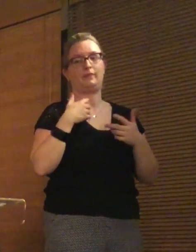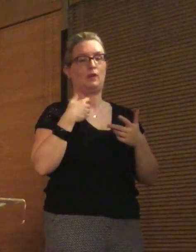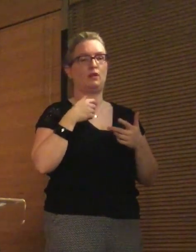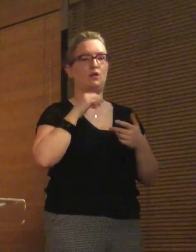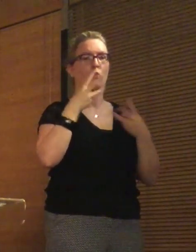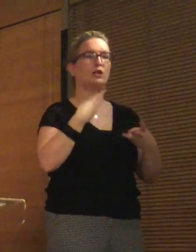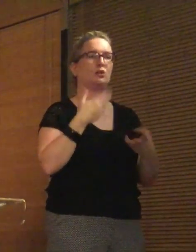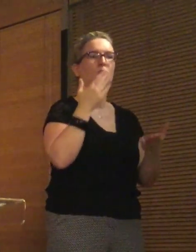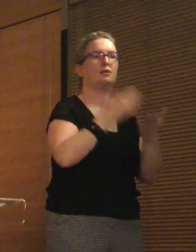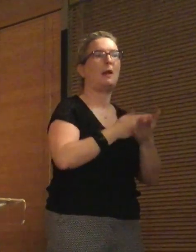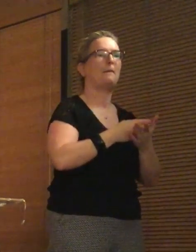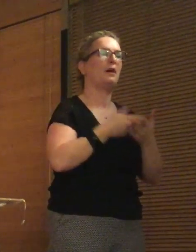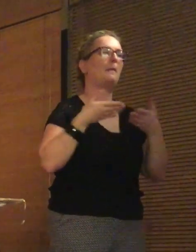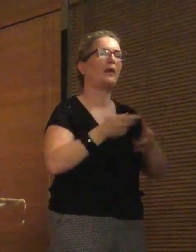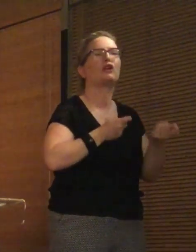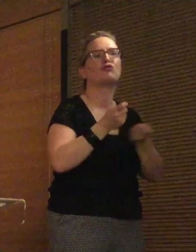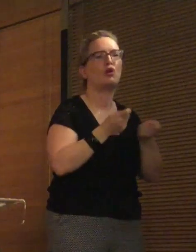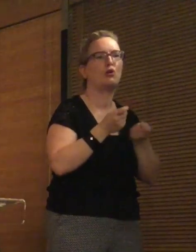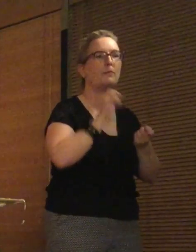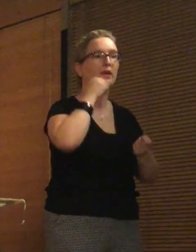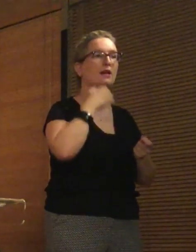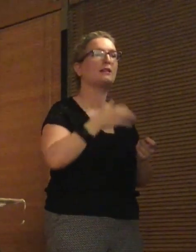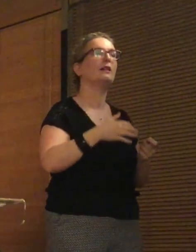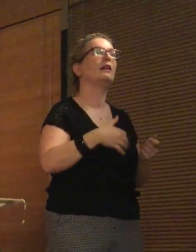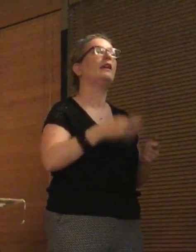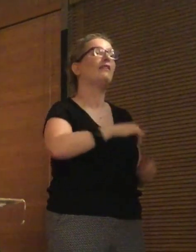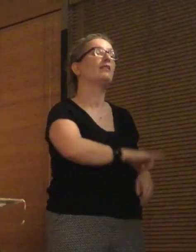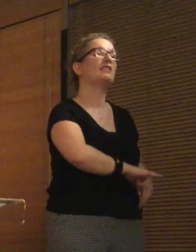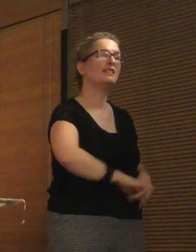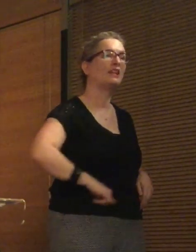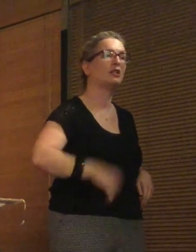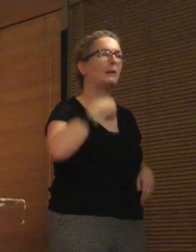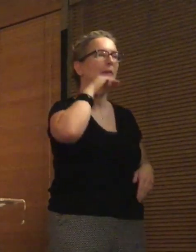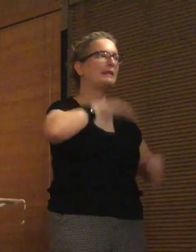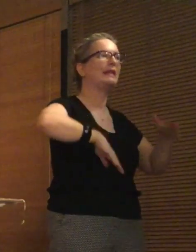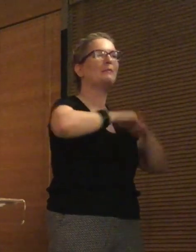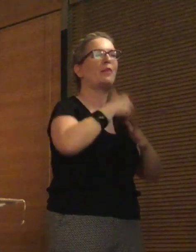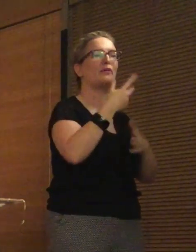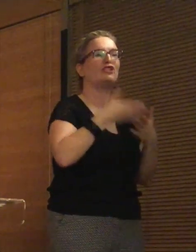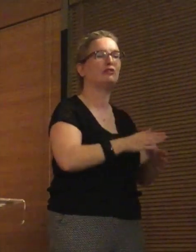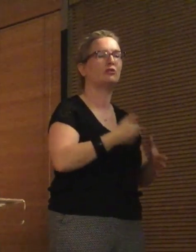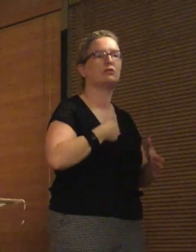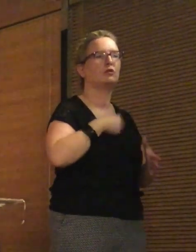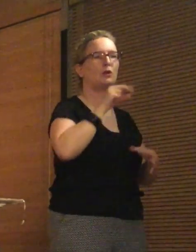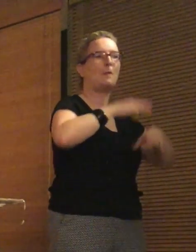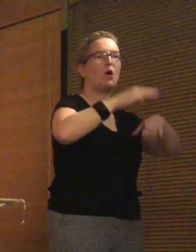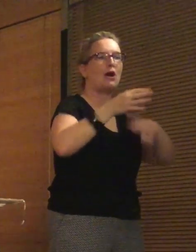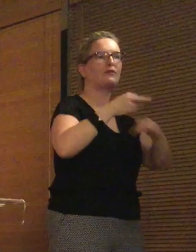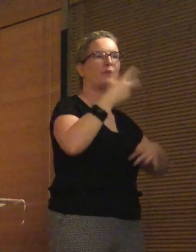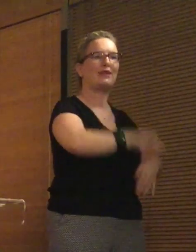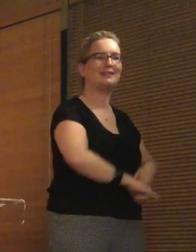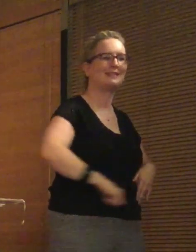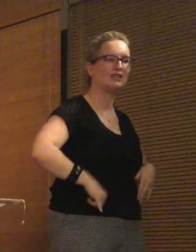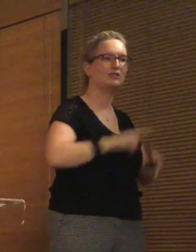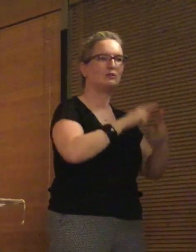stopping birth control, because under cesarean section you could have just 3 children and then you had to say no, but the physiotomy you